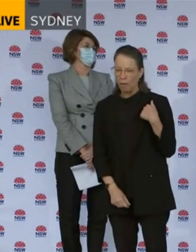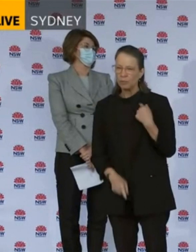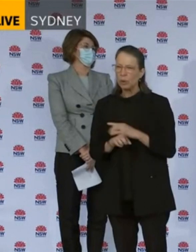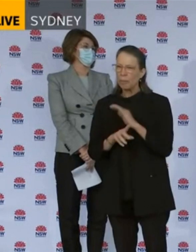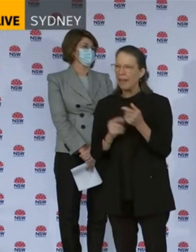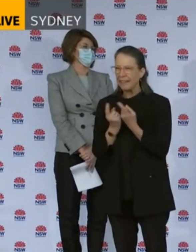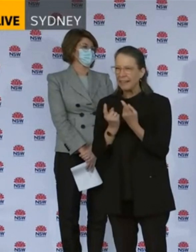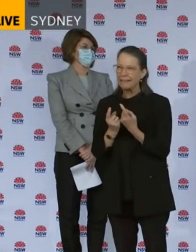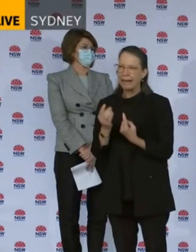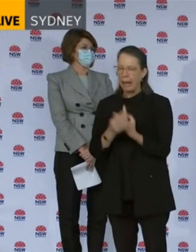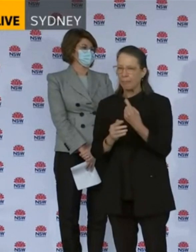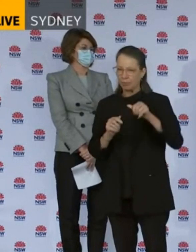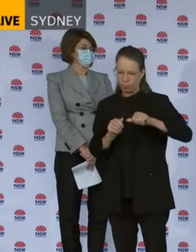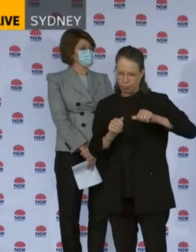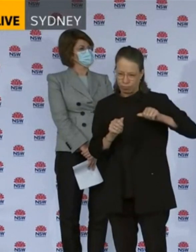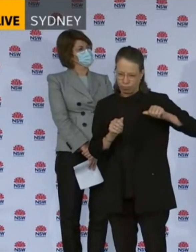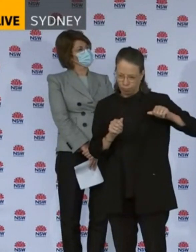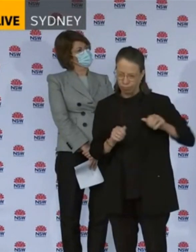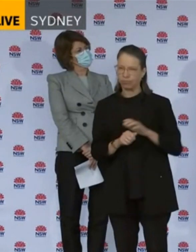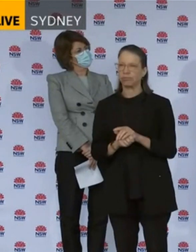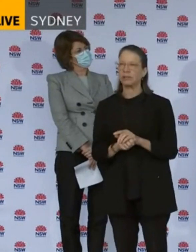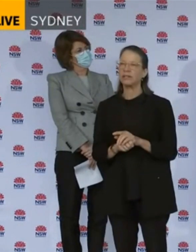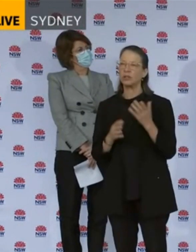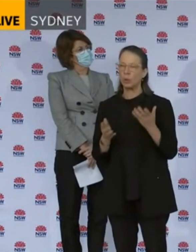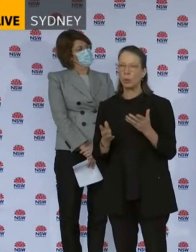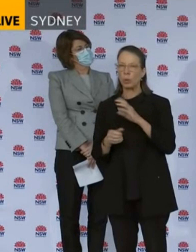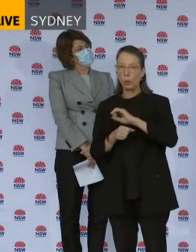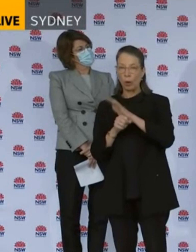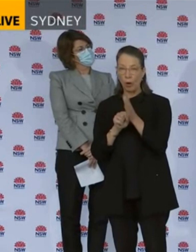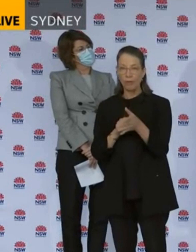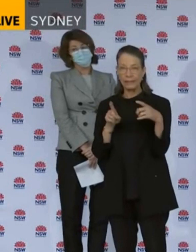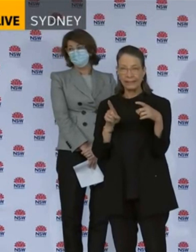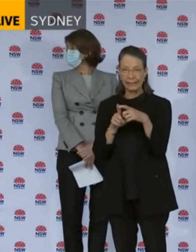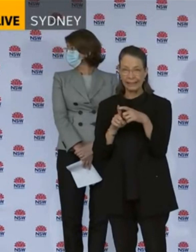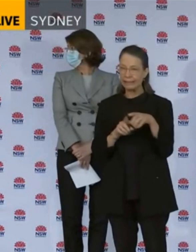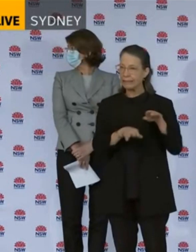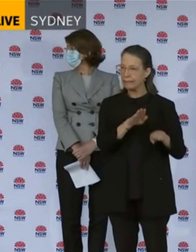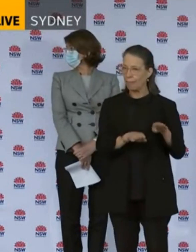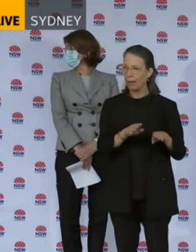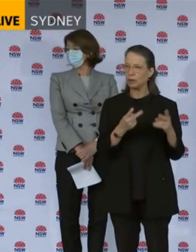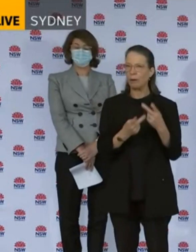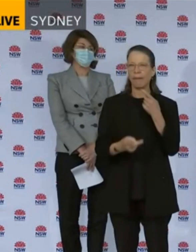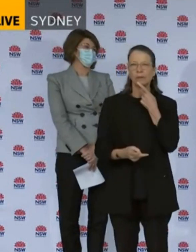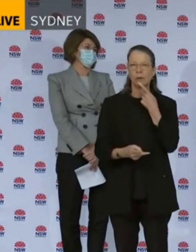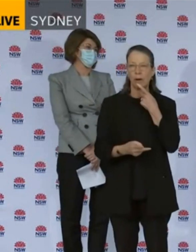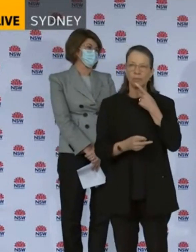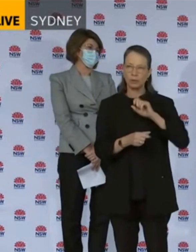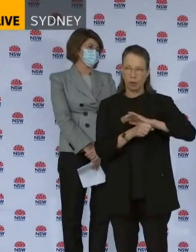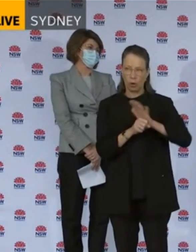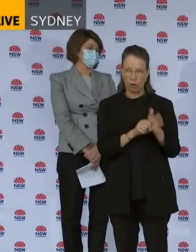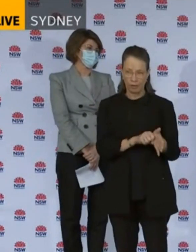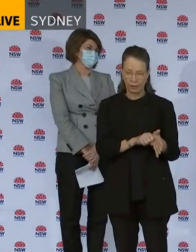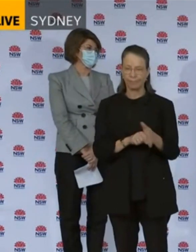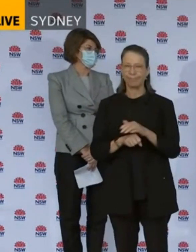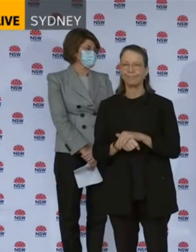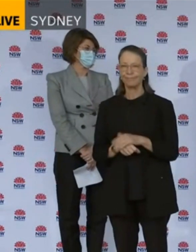with this Delta strain, and we have, and it's consistent with what we see in other strains, is we're seeing, if we're going